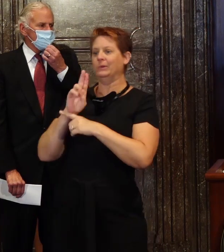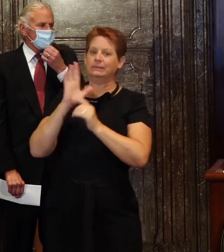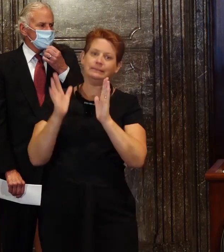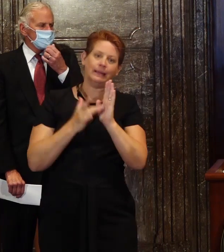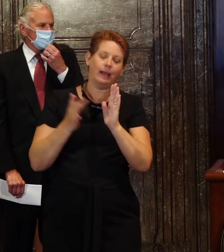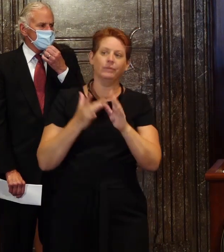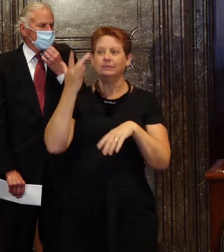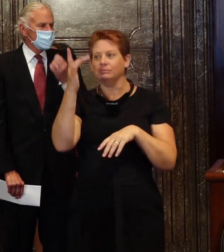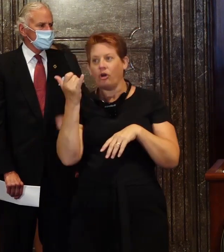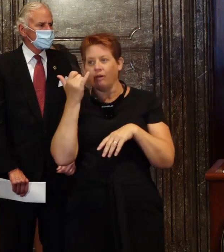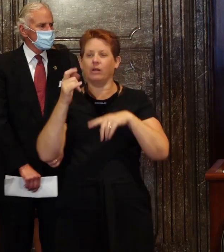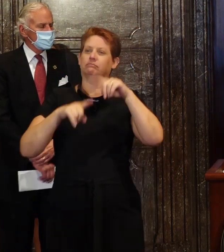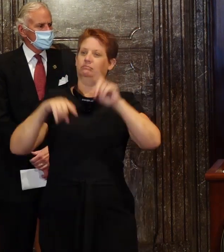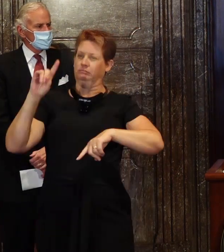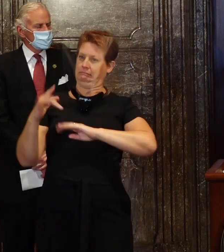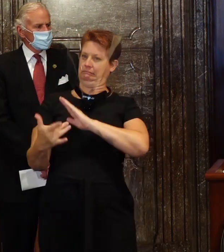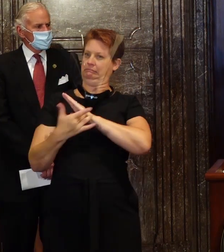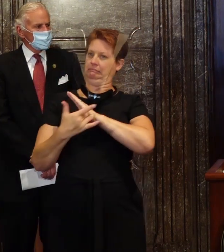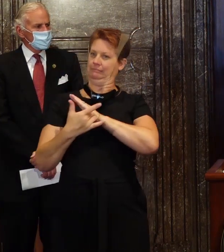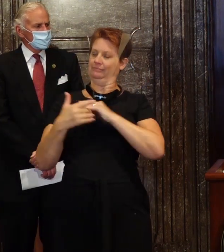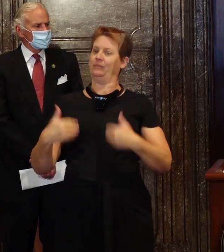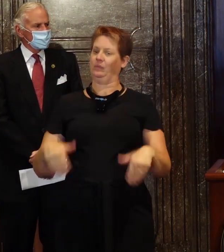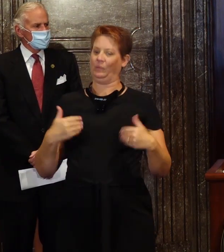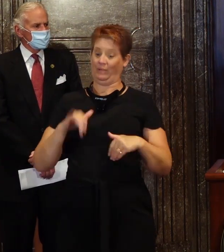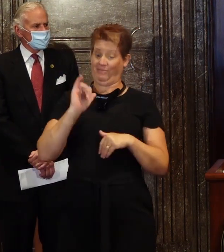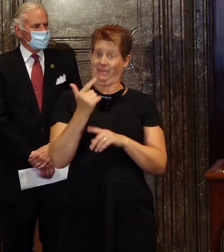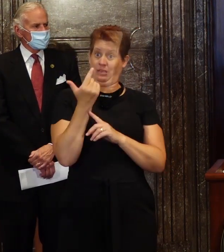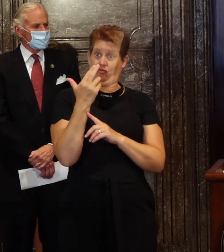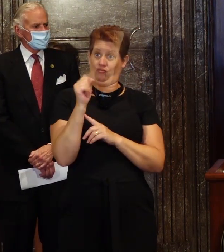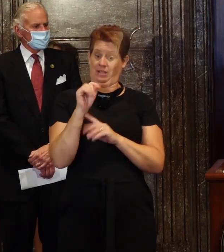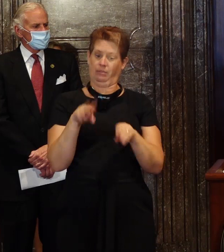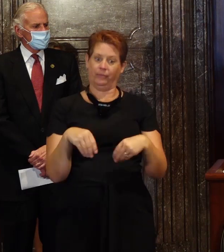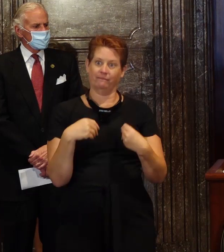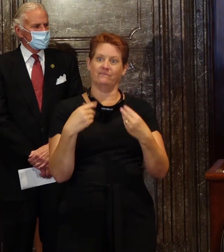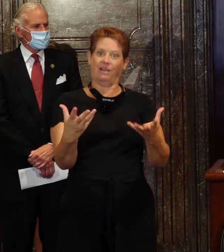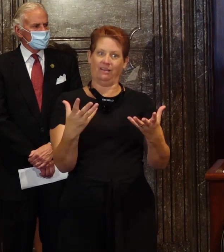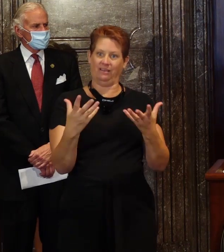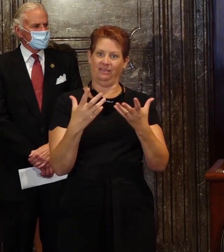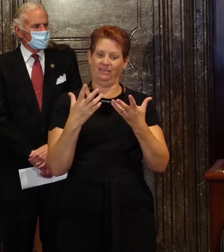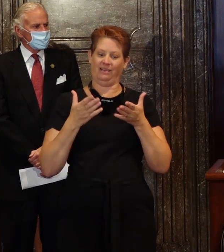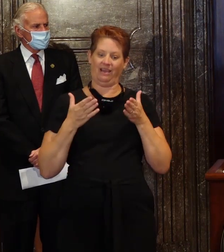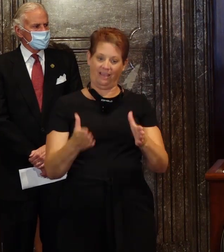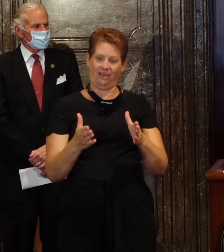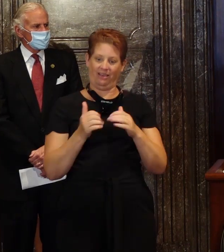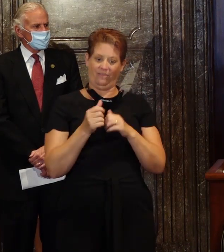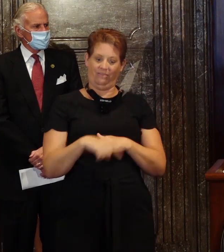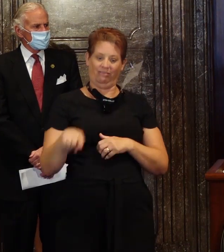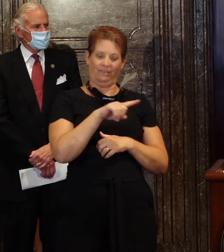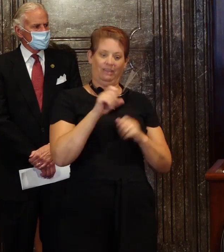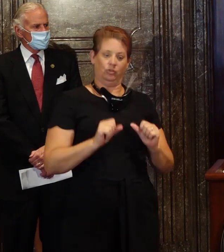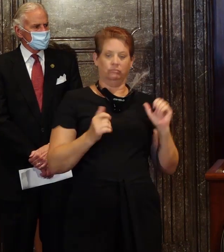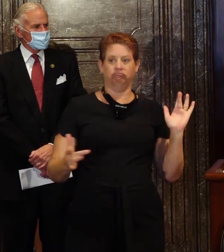devices. This grant support provided a way for nursing home residents to see, hear, and talk with their loved